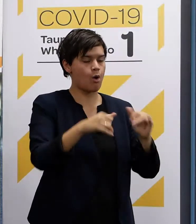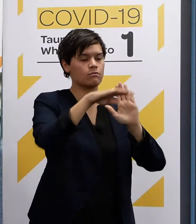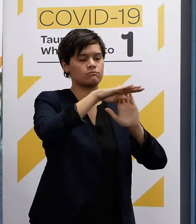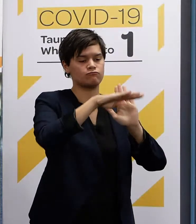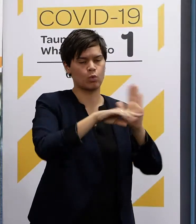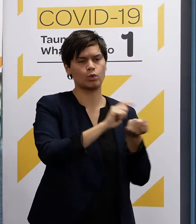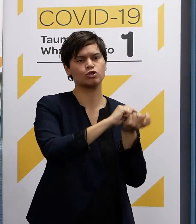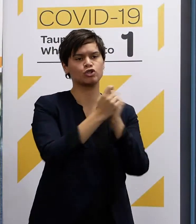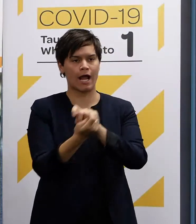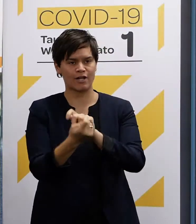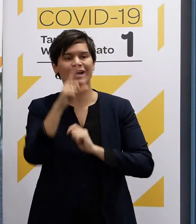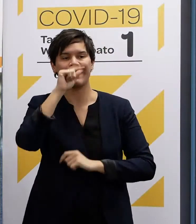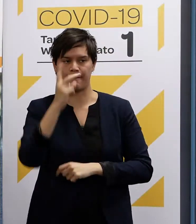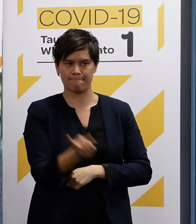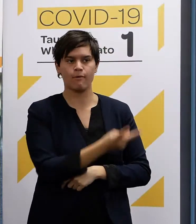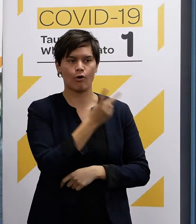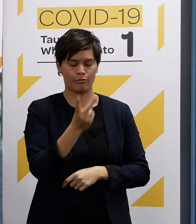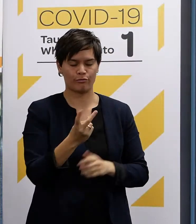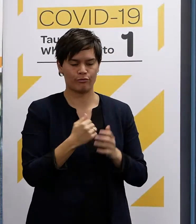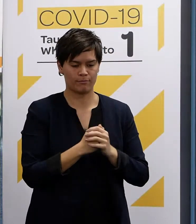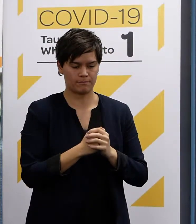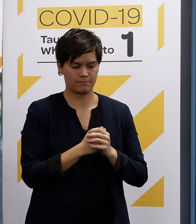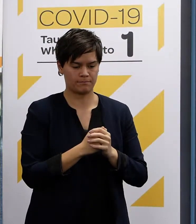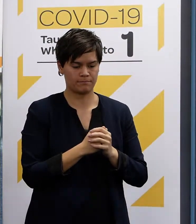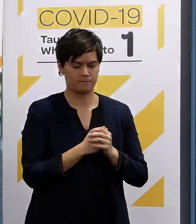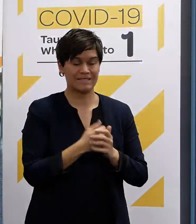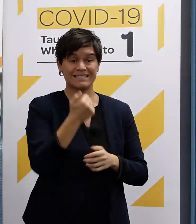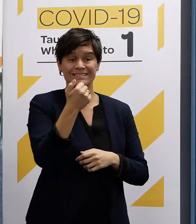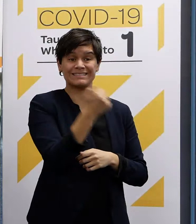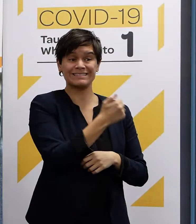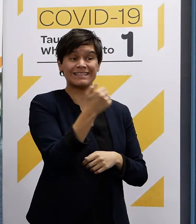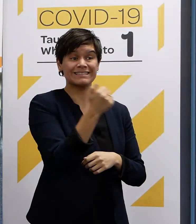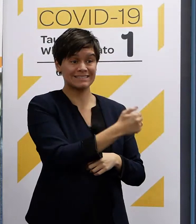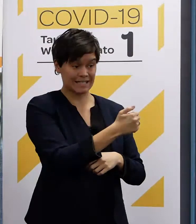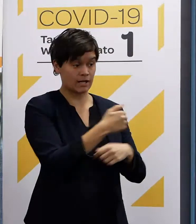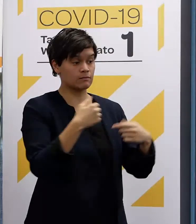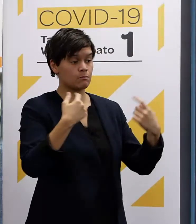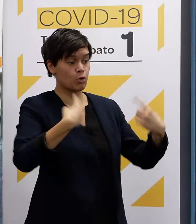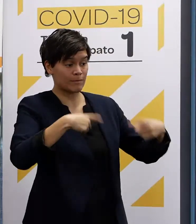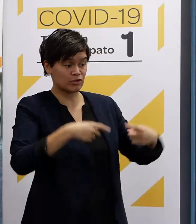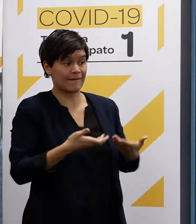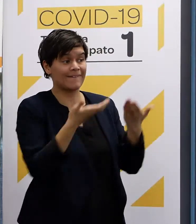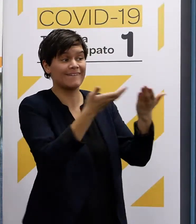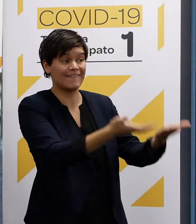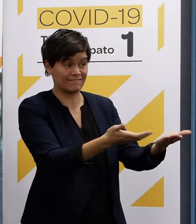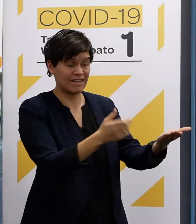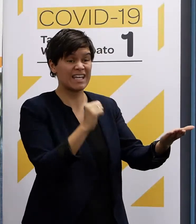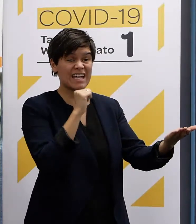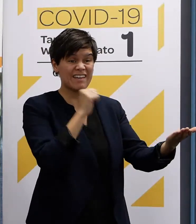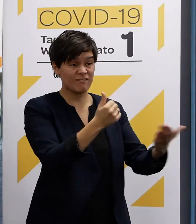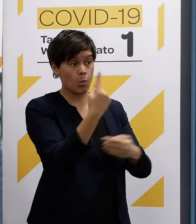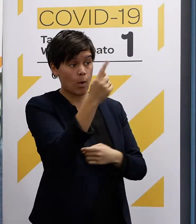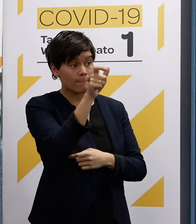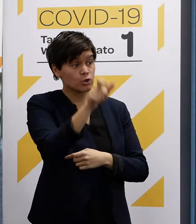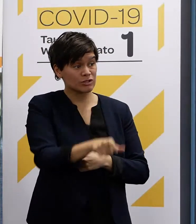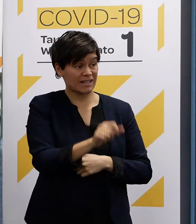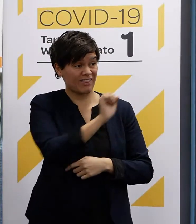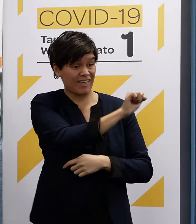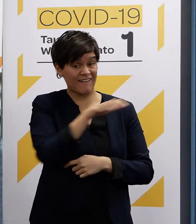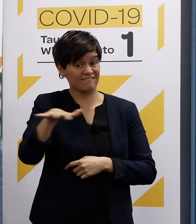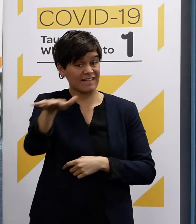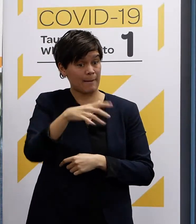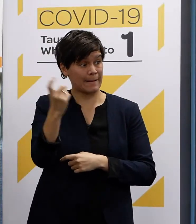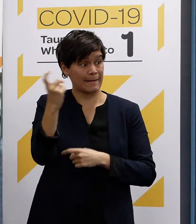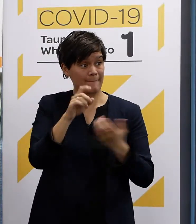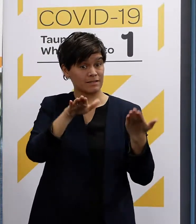loved one. 16 applications were granted to self-isolate with a family member who was close to dying.